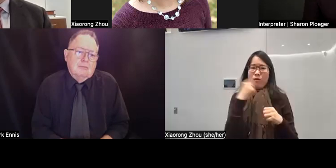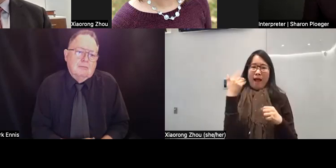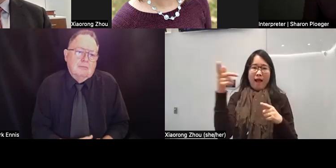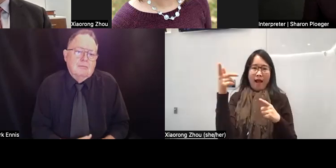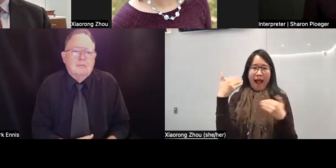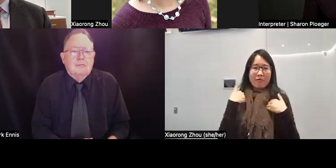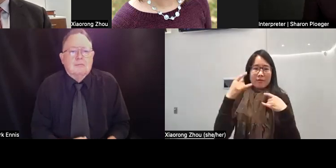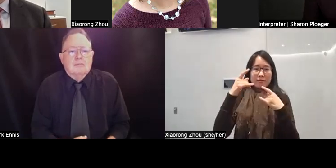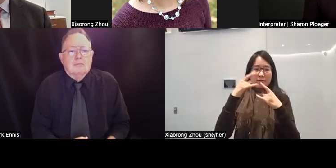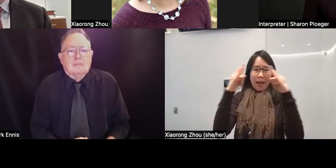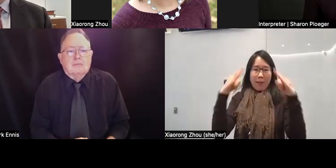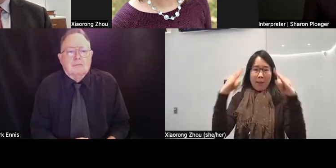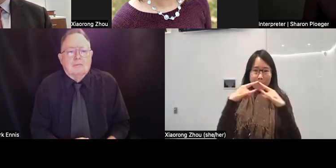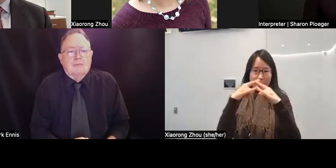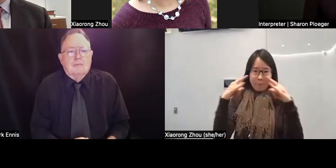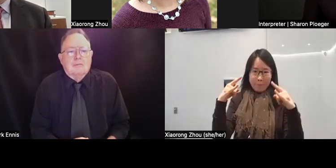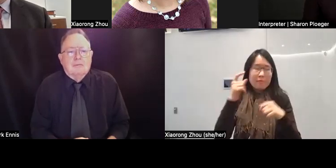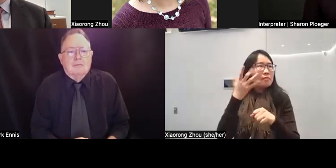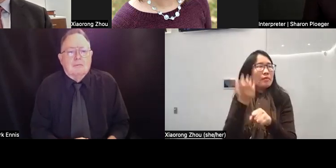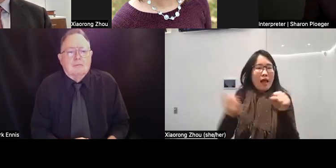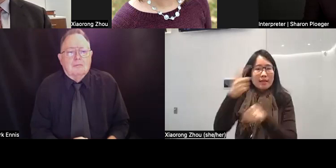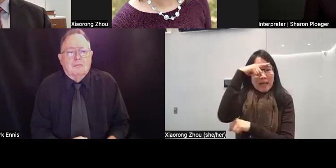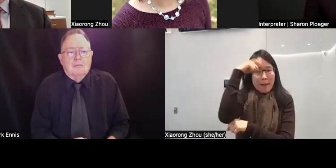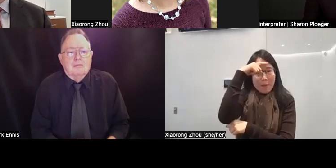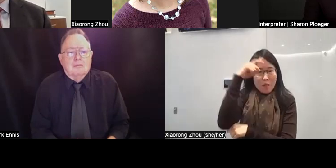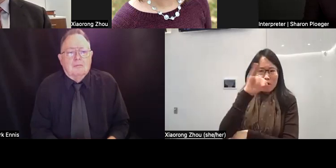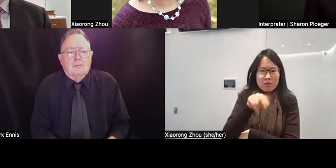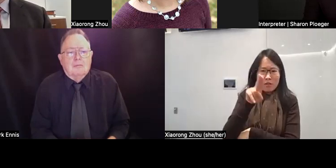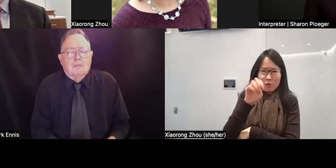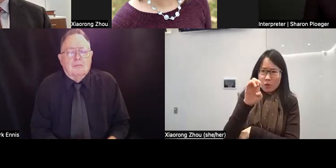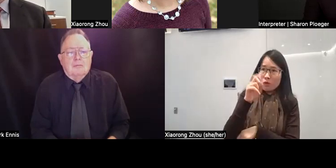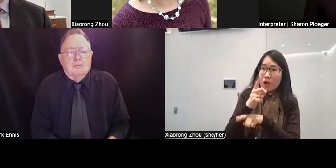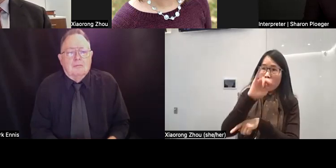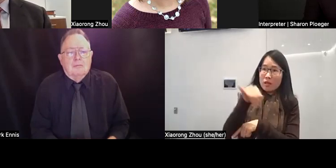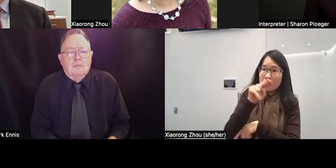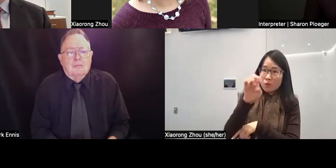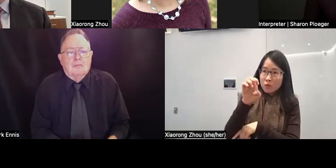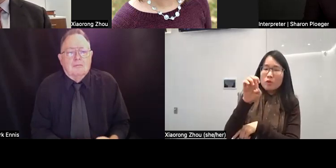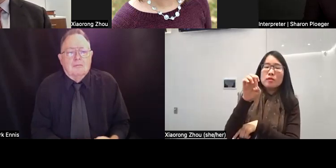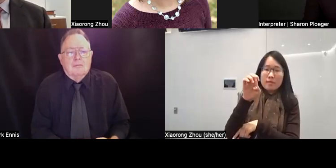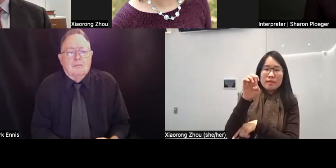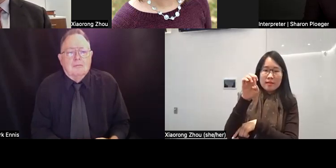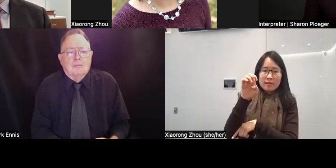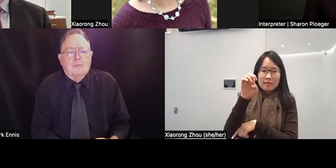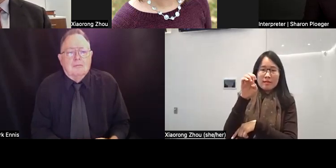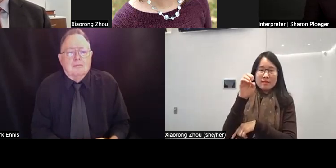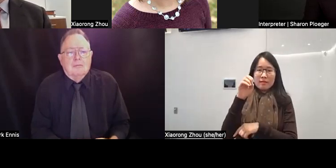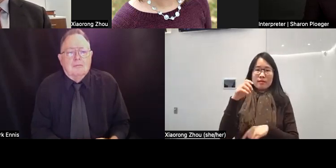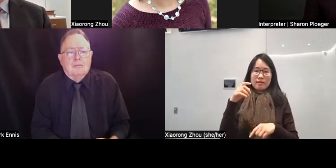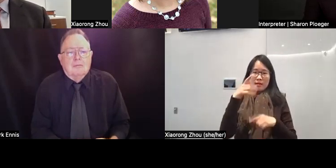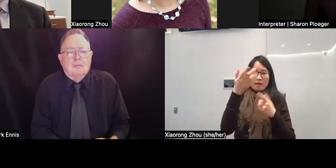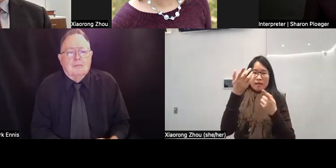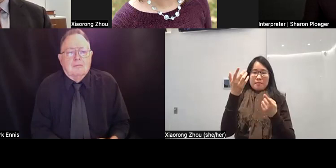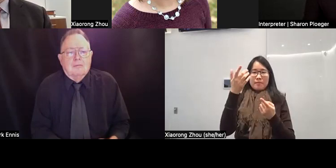It's on the mountainside. It's very beautiful. That's where the camp is. And it will be next summer, June.